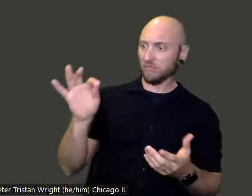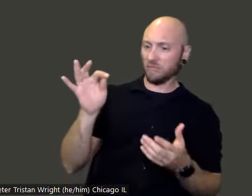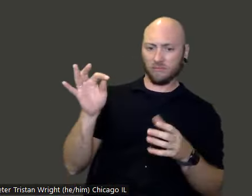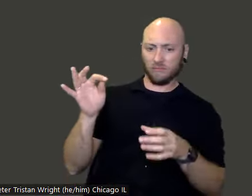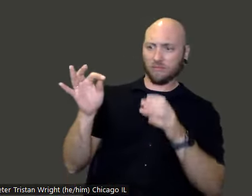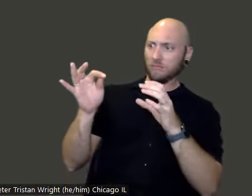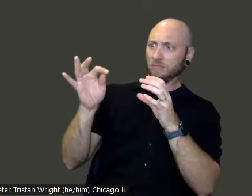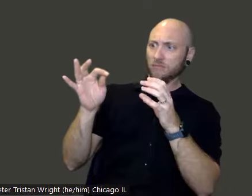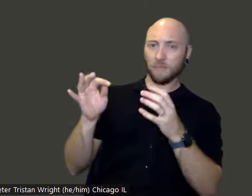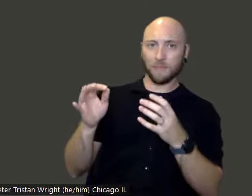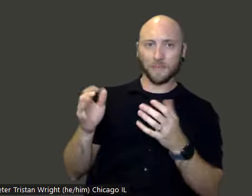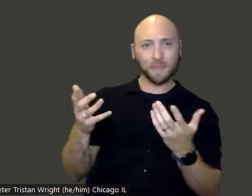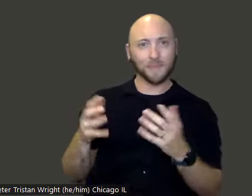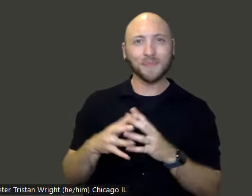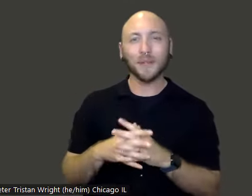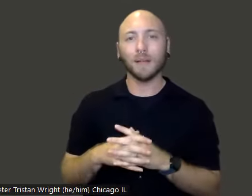inside,